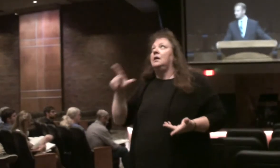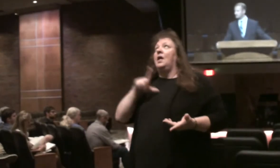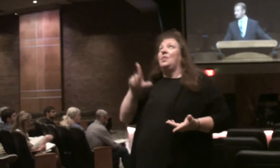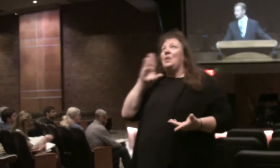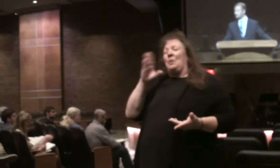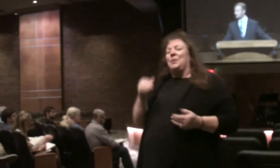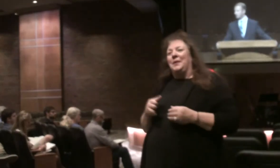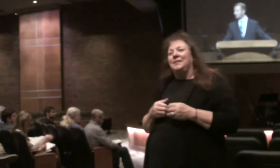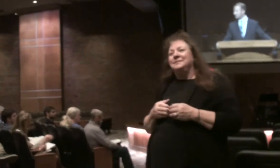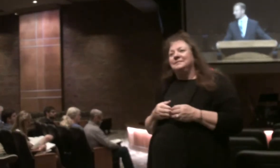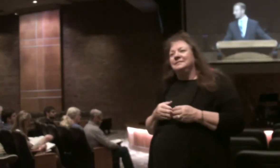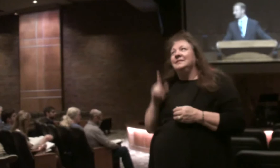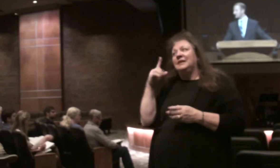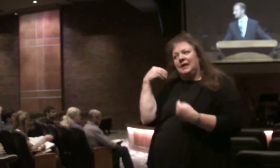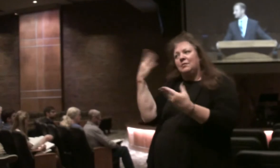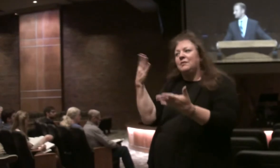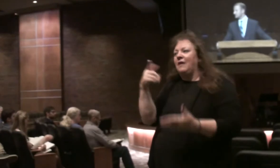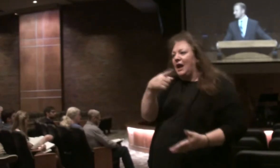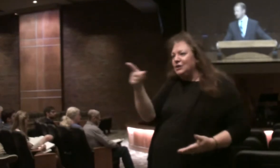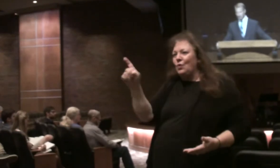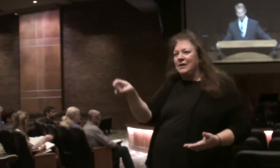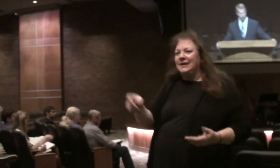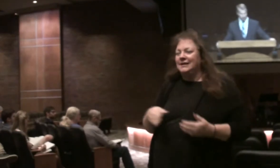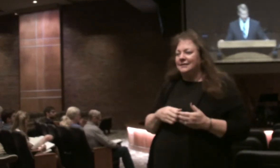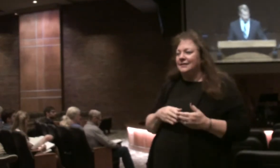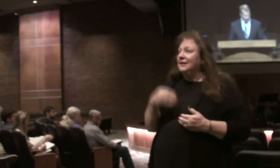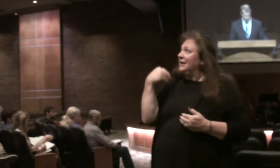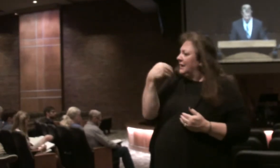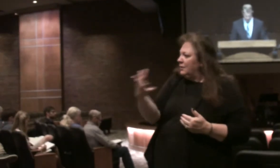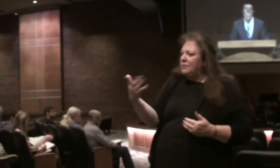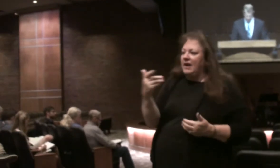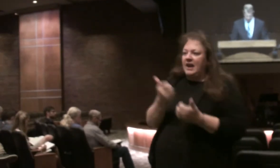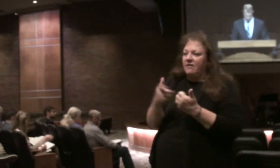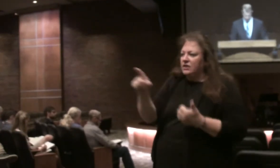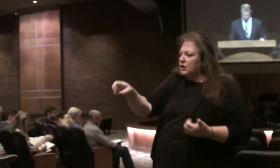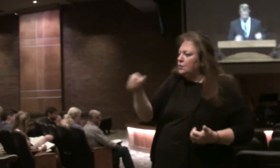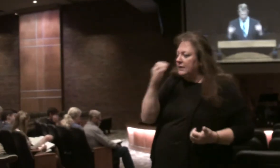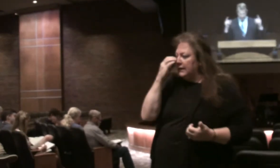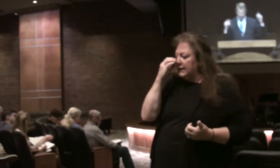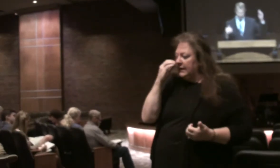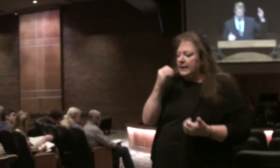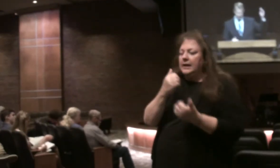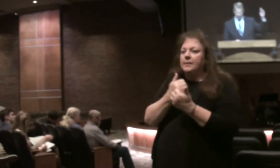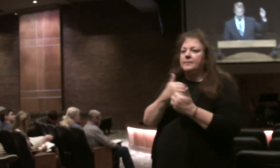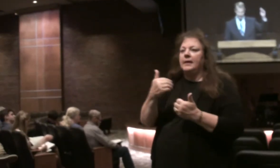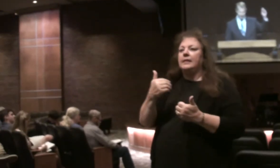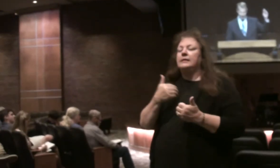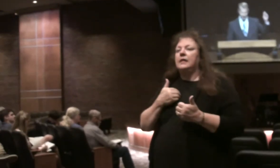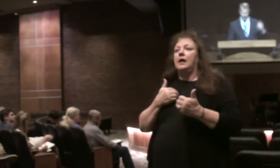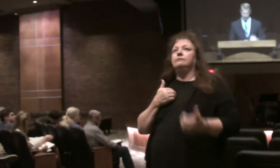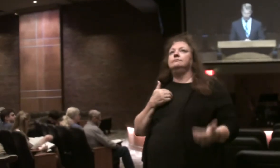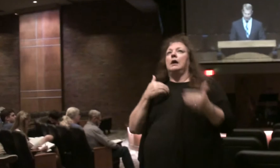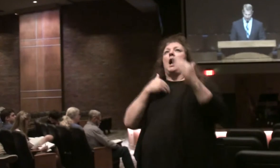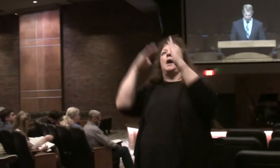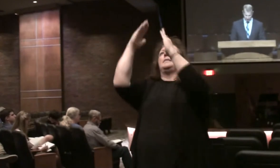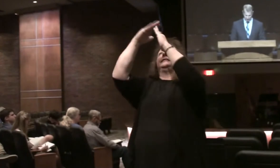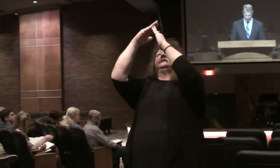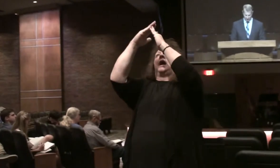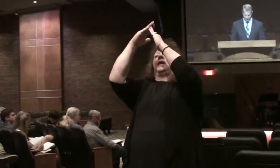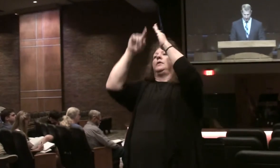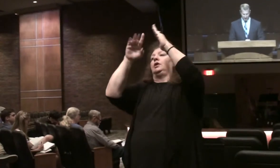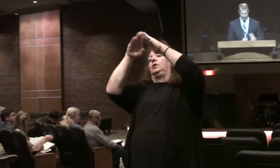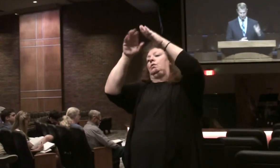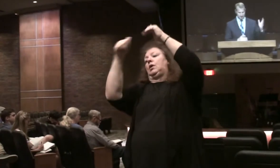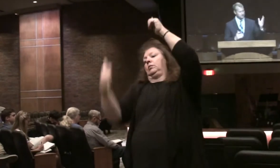would. He'll provide my needs. He'll provide all I need. But love doesn't have itself at the top of the pyramid, so to